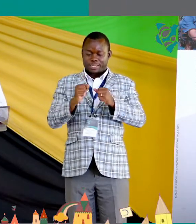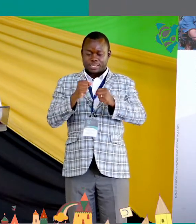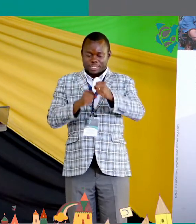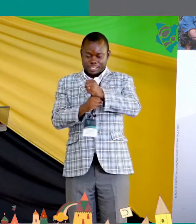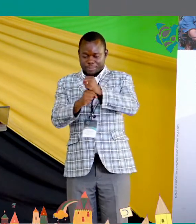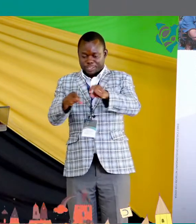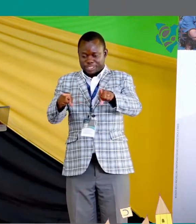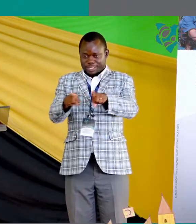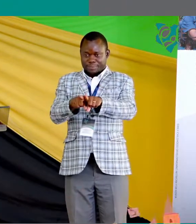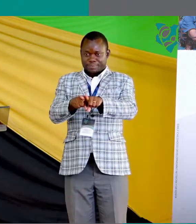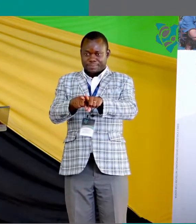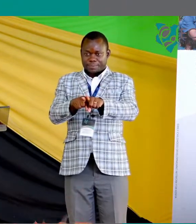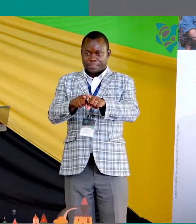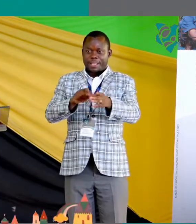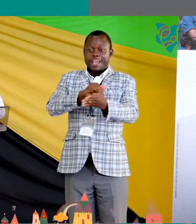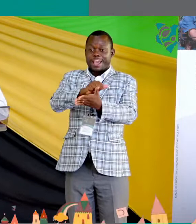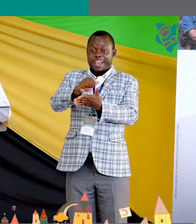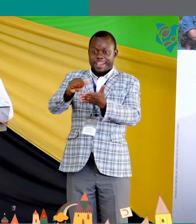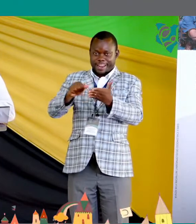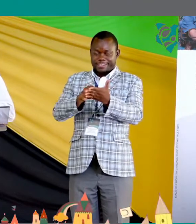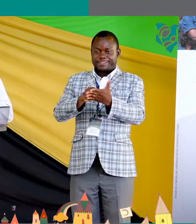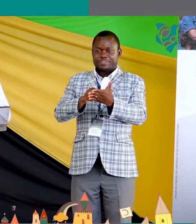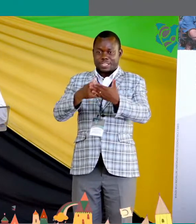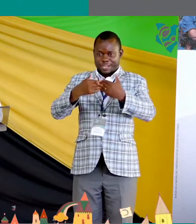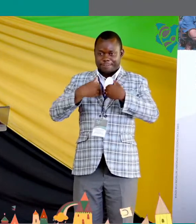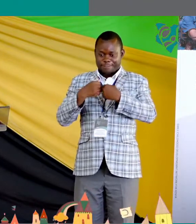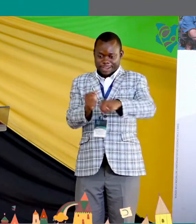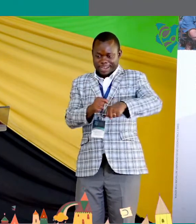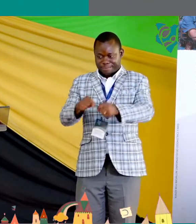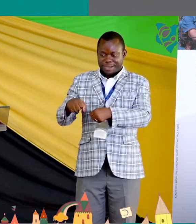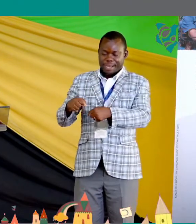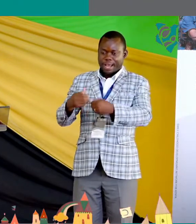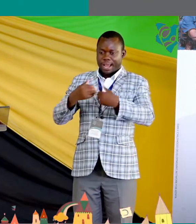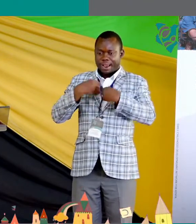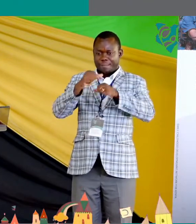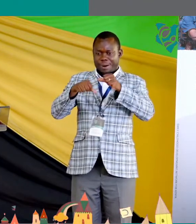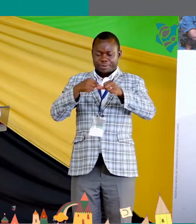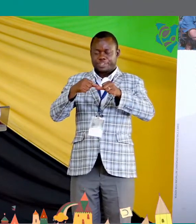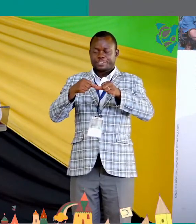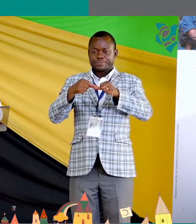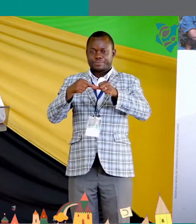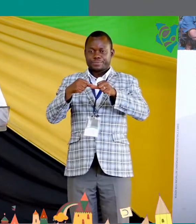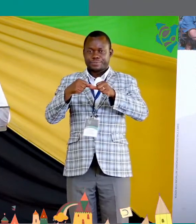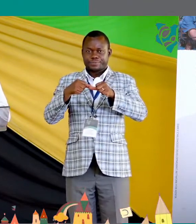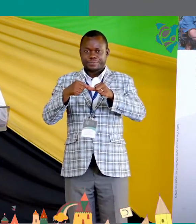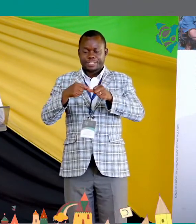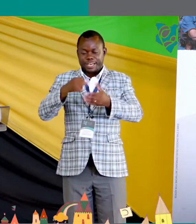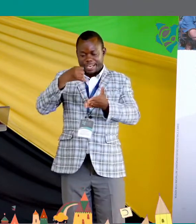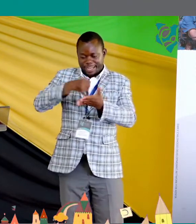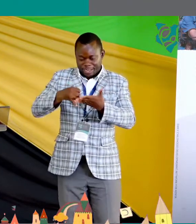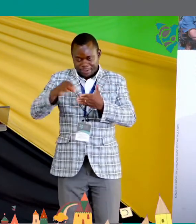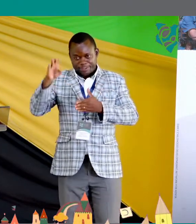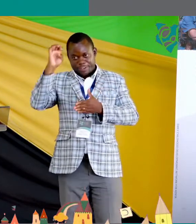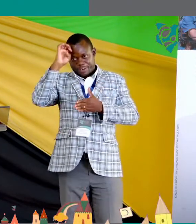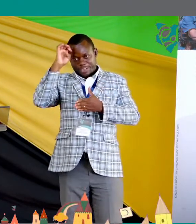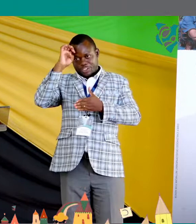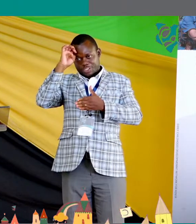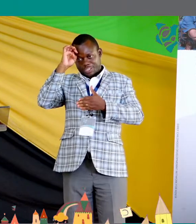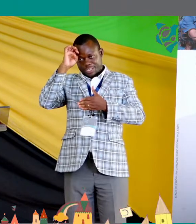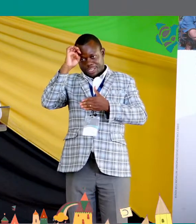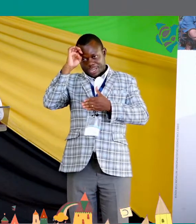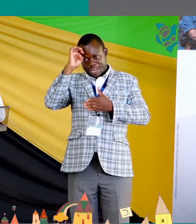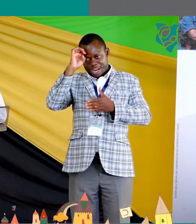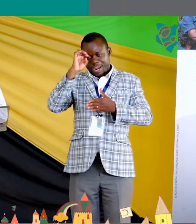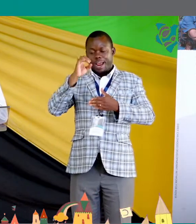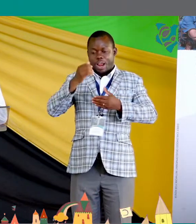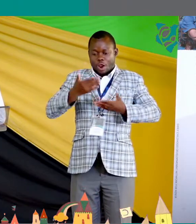that. Areas of score. Homa Bay County has successfully scored in inclusive education. This is